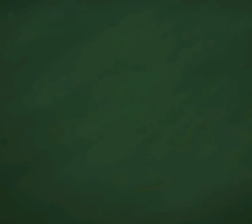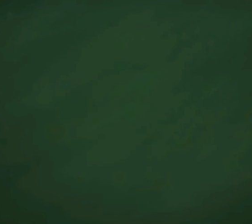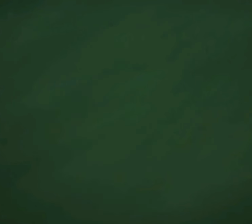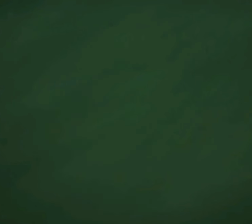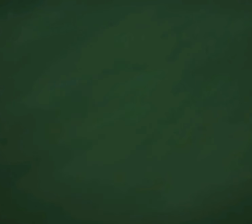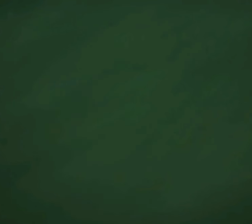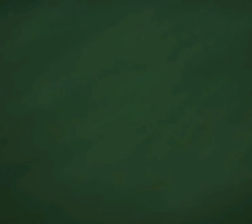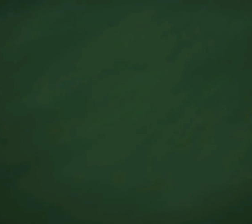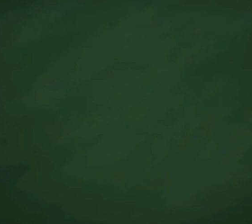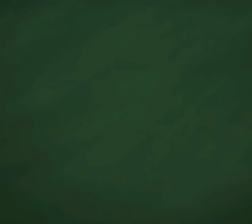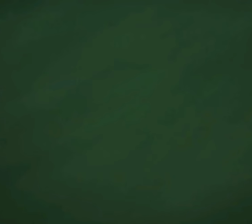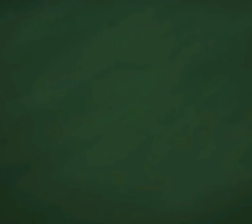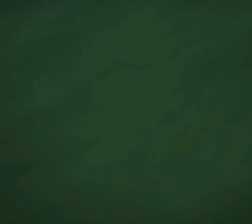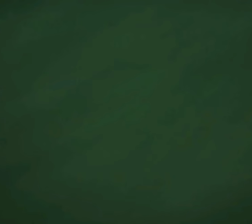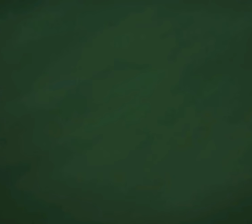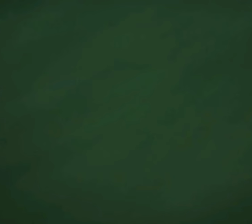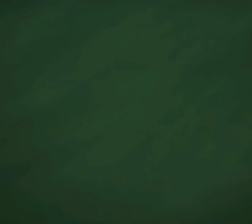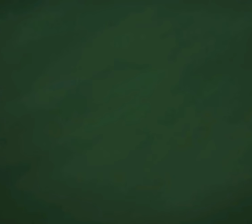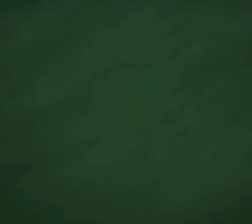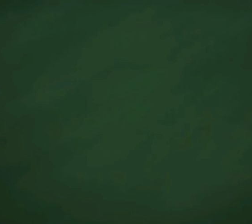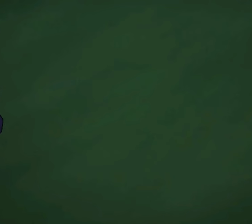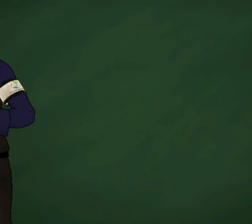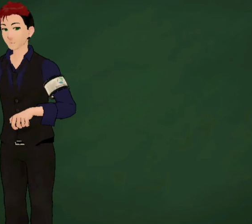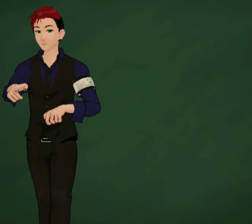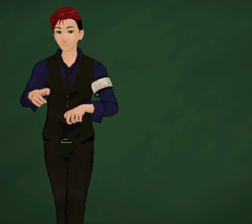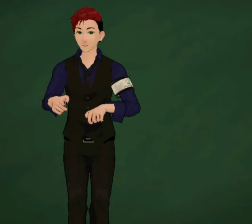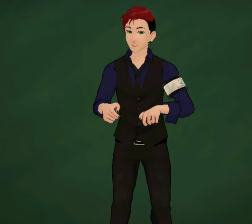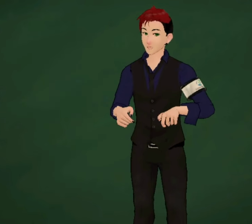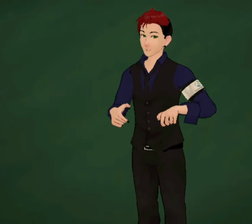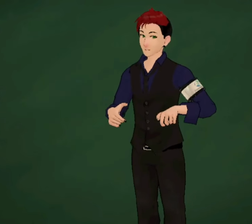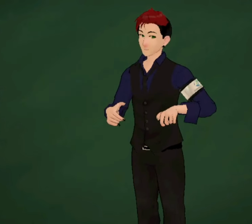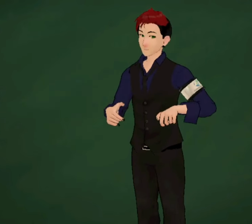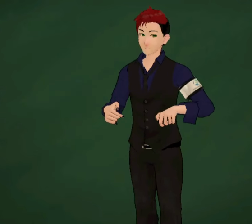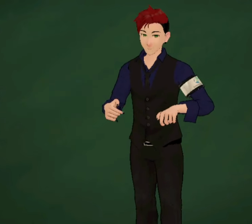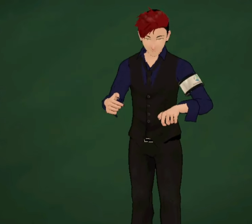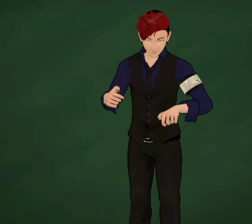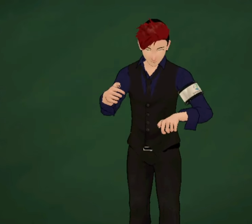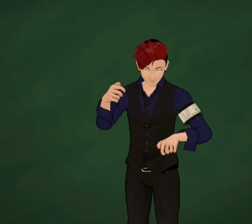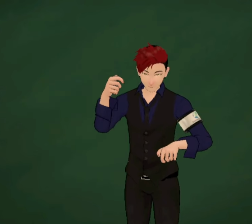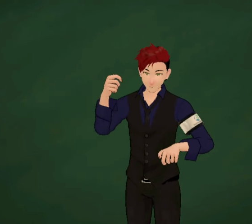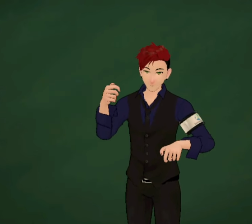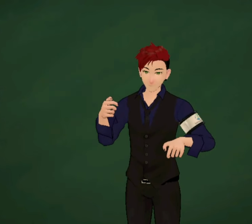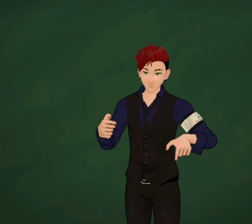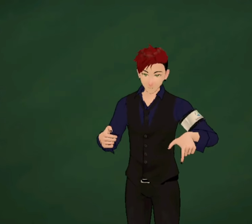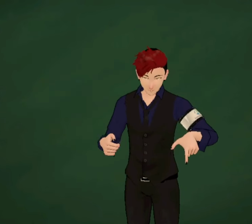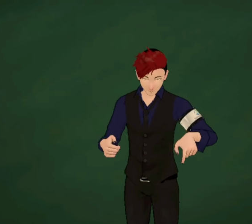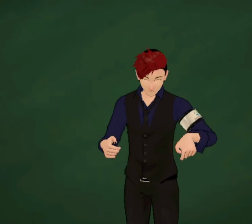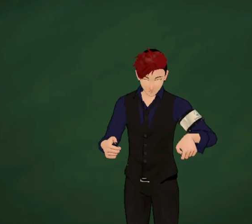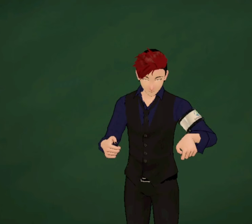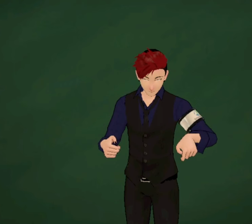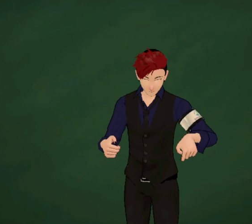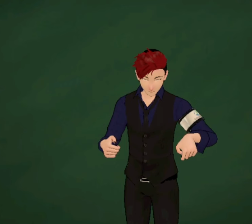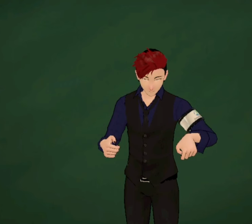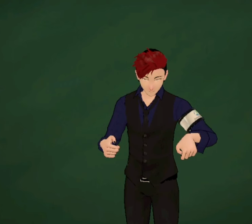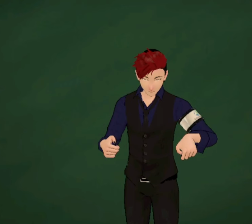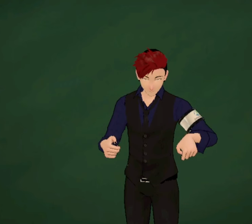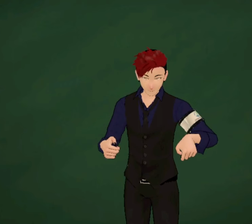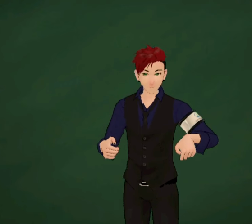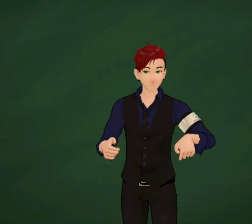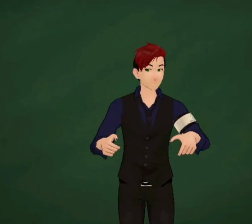There we go. Lacrosse. All right. 9. Yeah, 3 got it. but No. wrote it first. Lord of Oh Rings. no. R? All